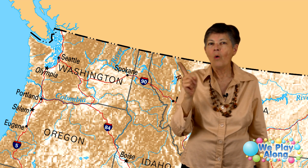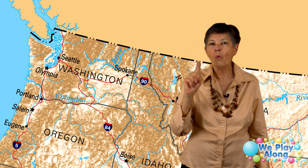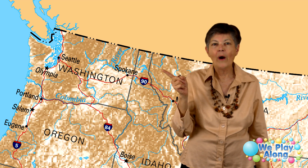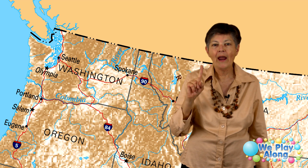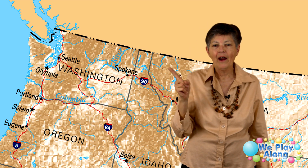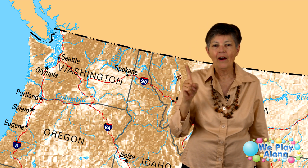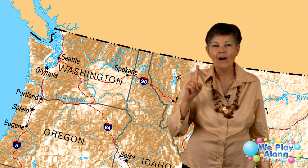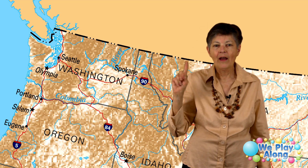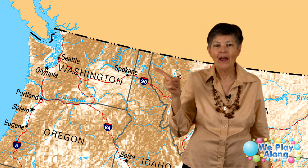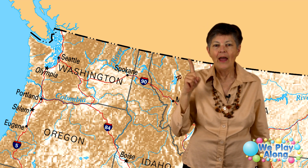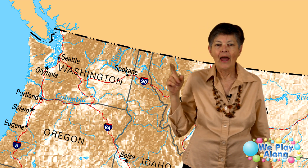Wherever